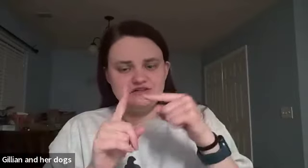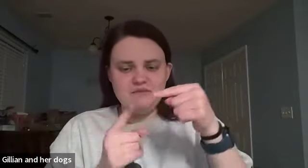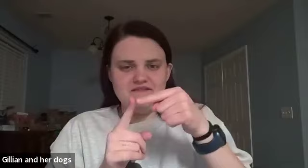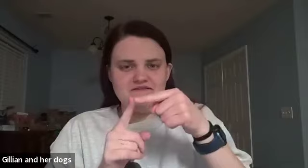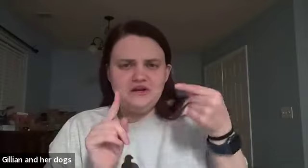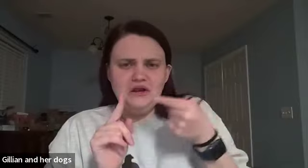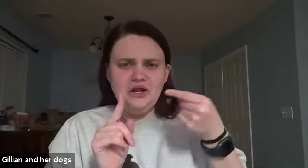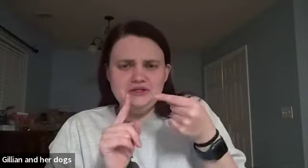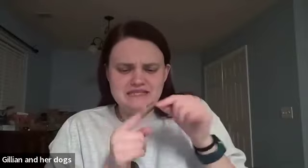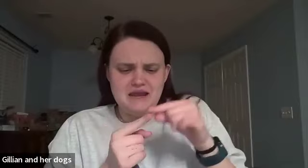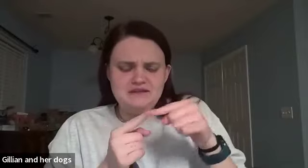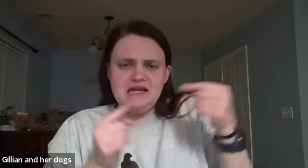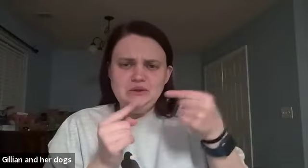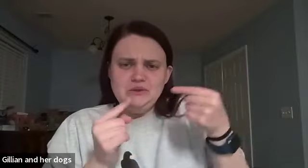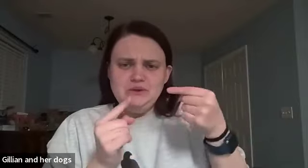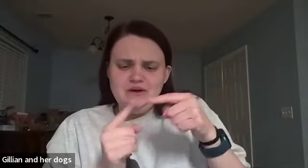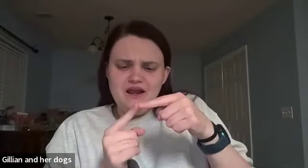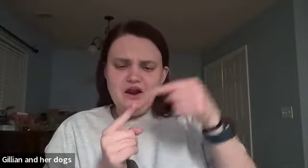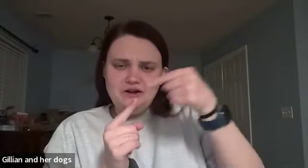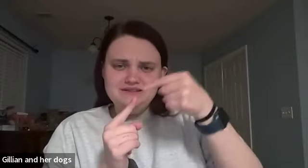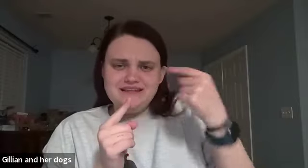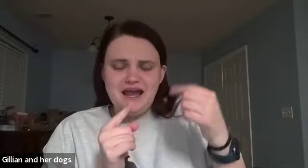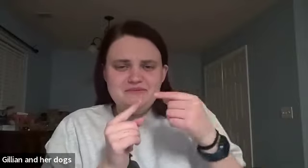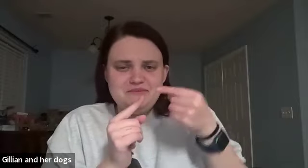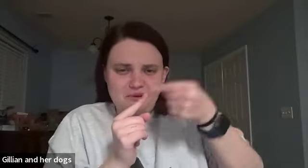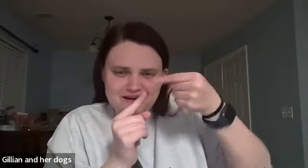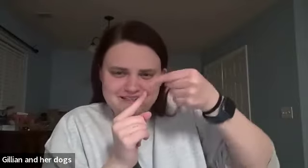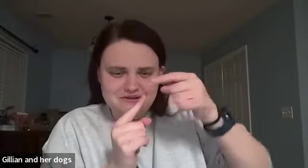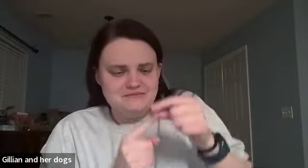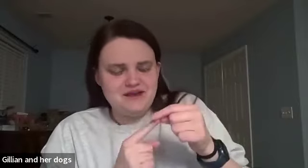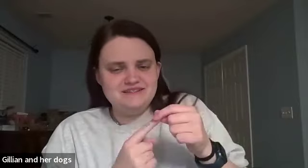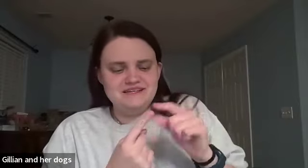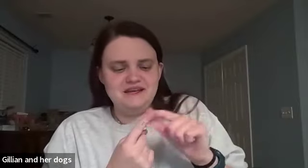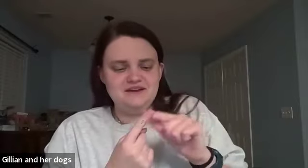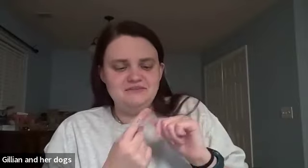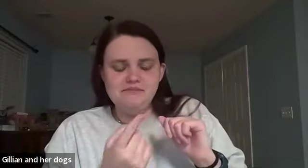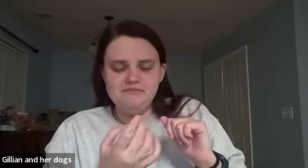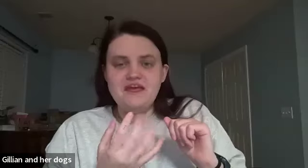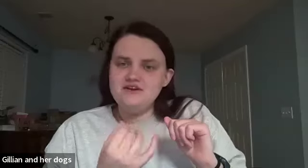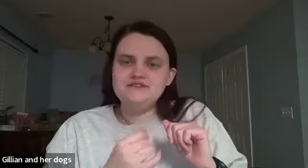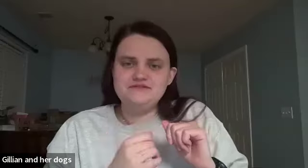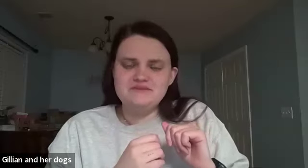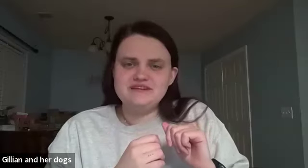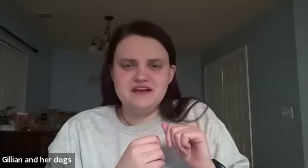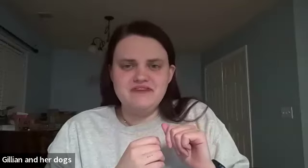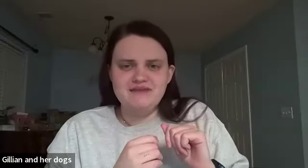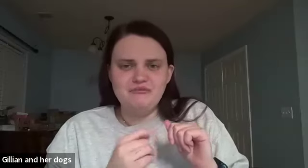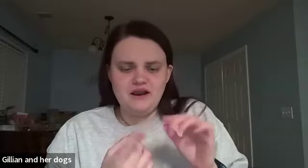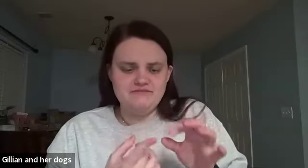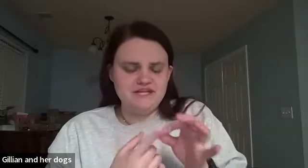still go, my finger hurts. Like I'd be like, it hurts. Like I would be pointing to it and bouncing. There's a few times I've done that where I've